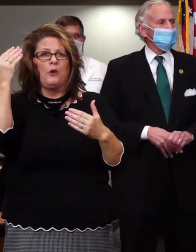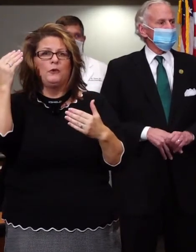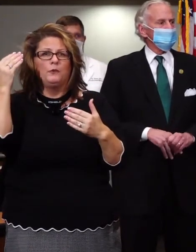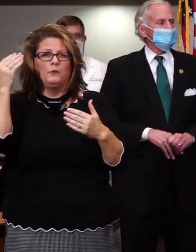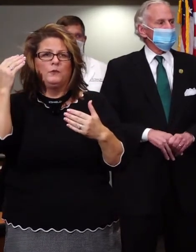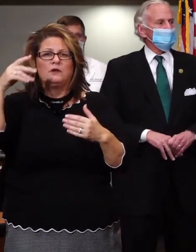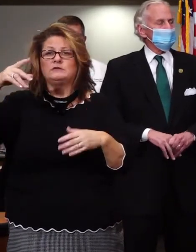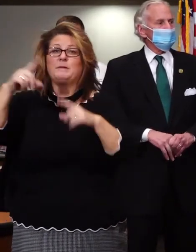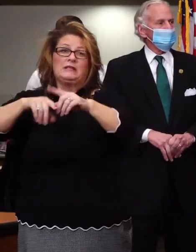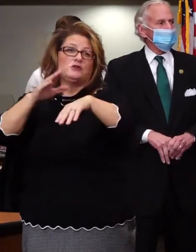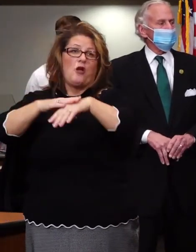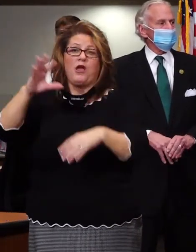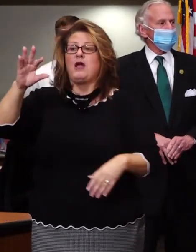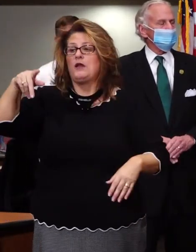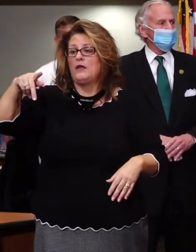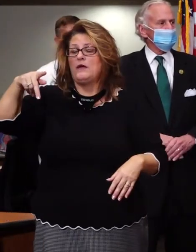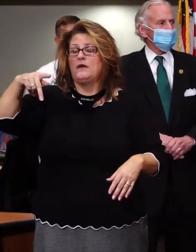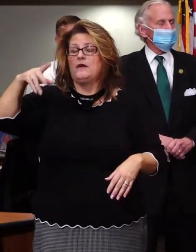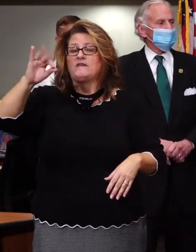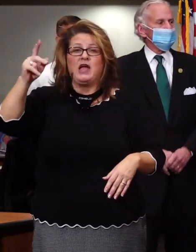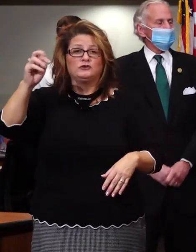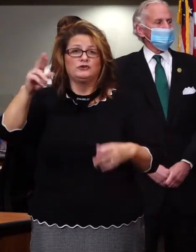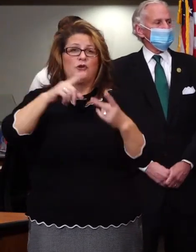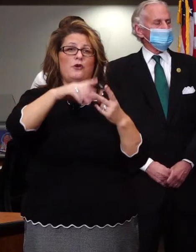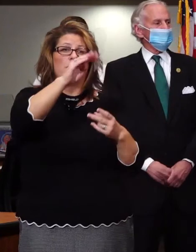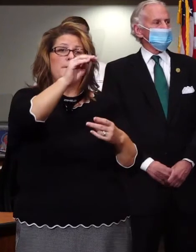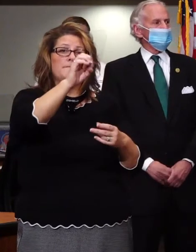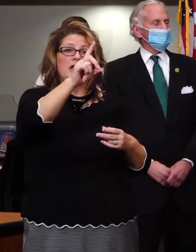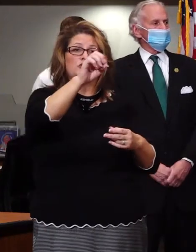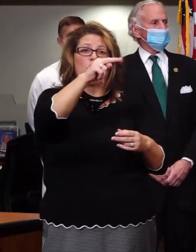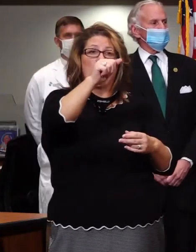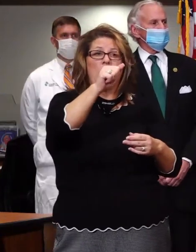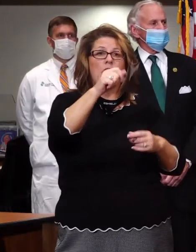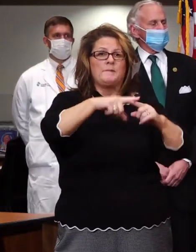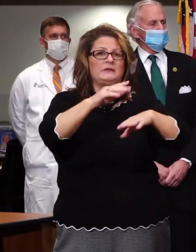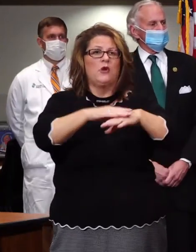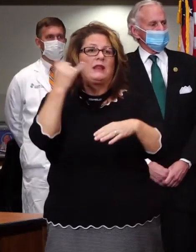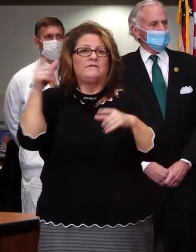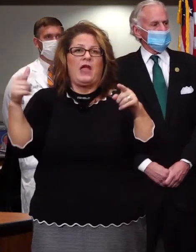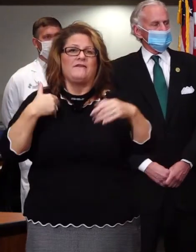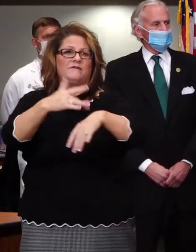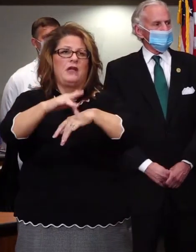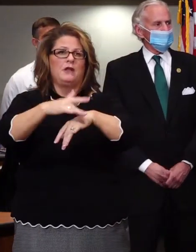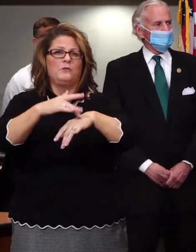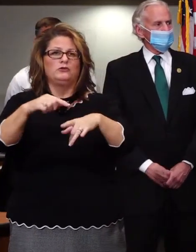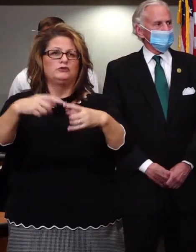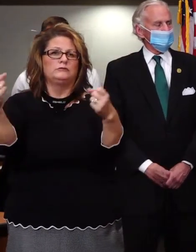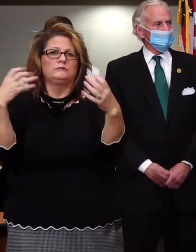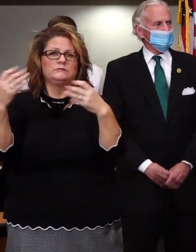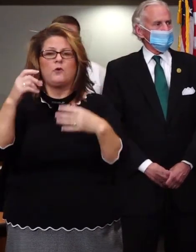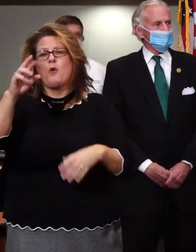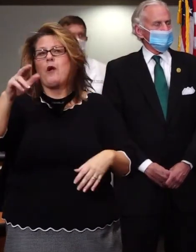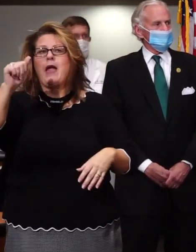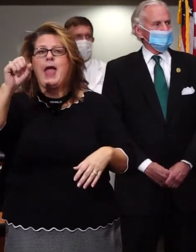with Pfizer, Moderna, and any other vaccines that might come up for an EUA application as well, such as AstraZeneca